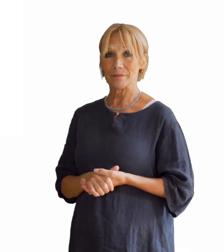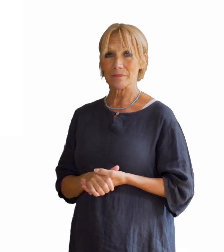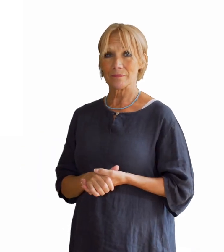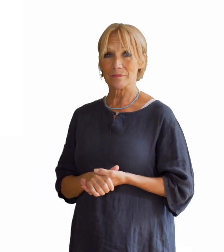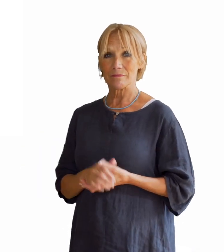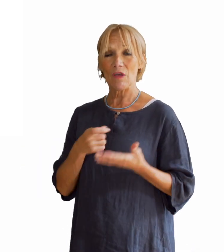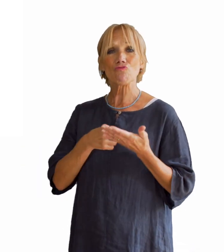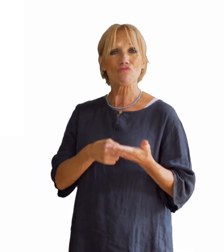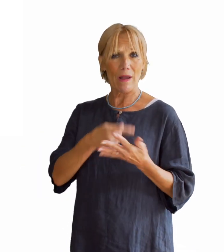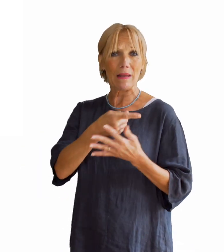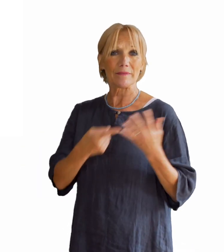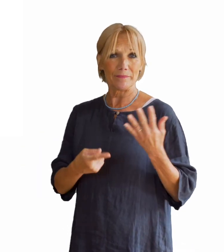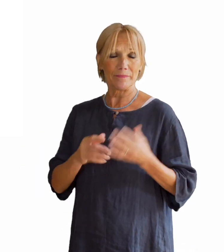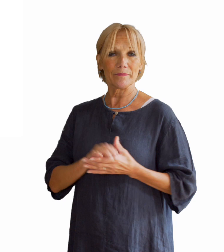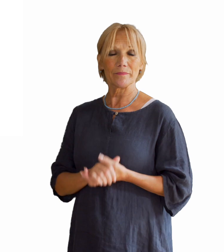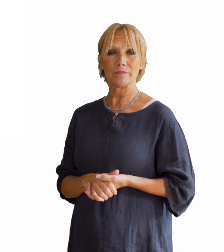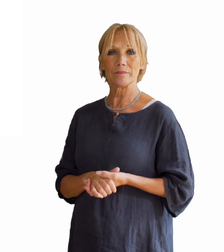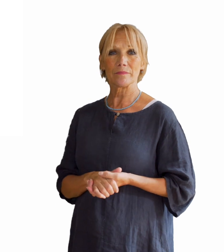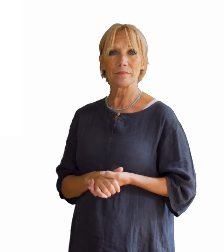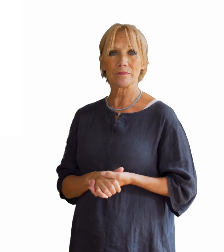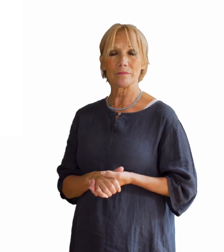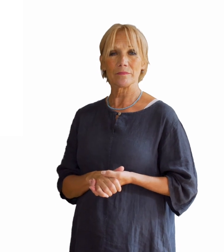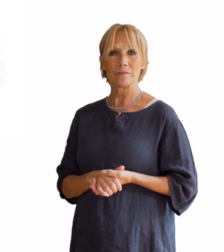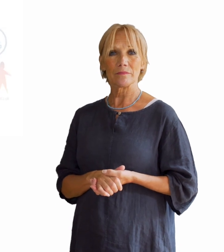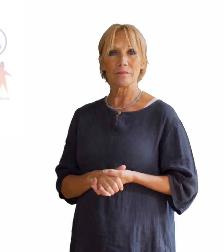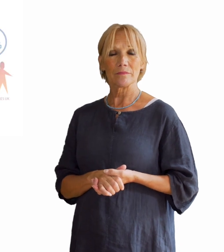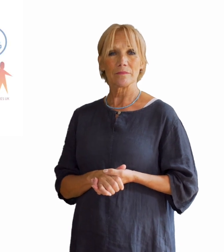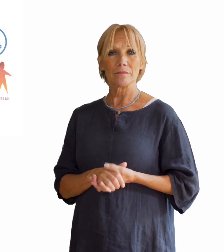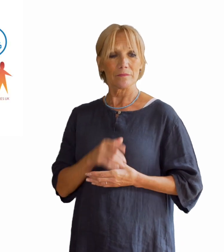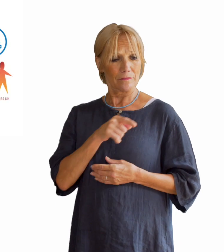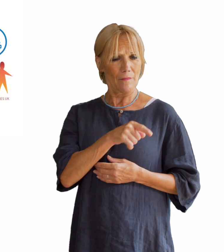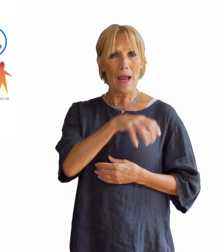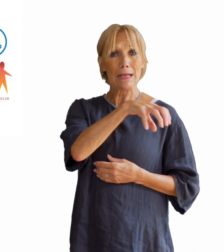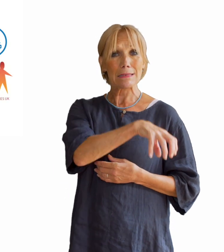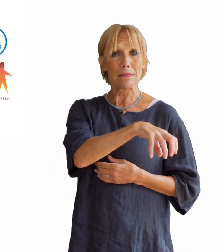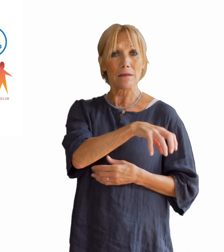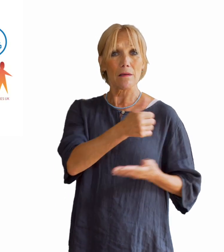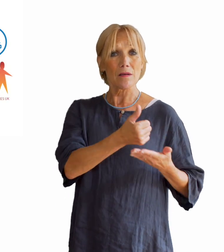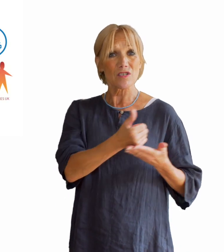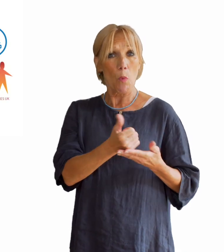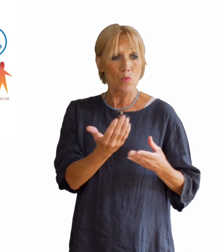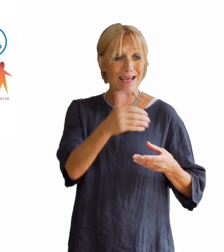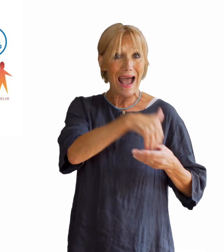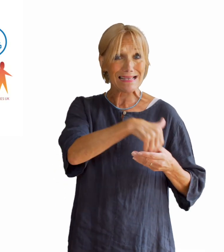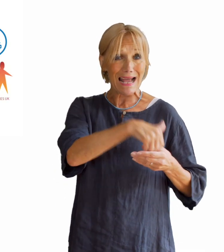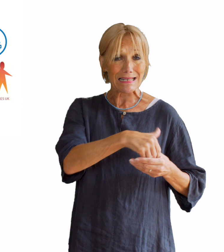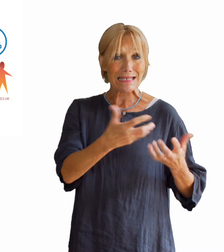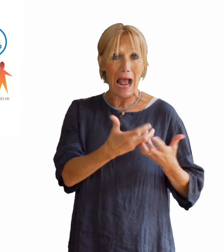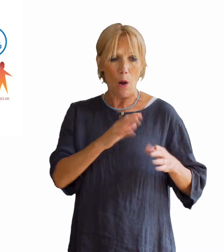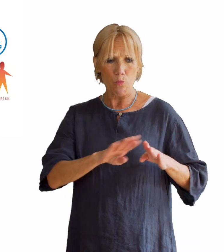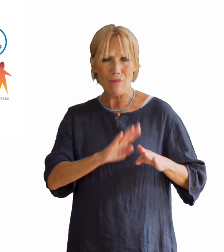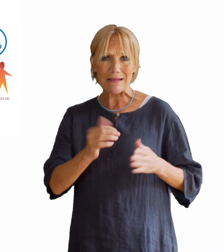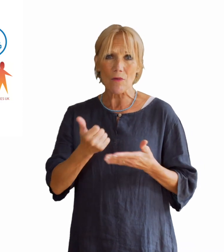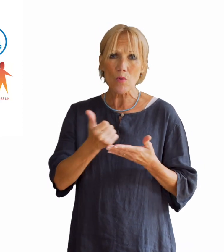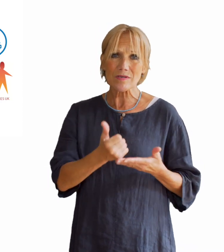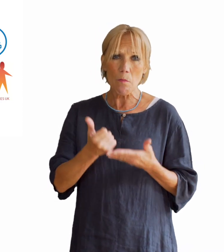have the following recommendations. We suggest meeting centres support attendance by providing information and practical support for